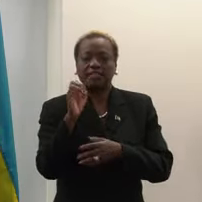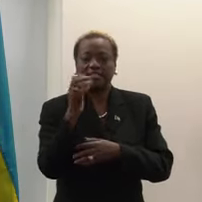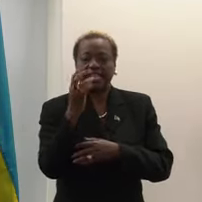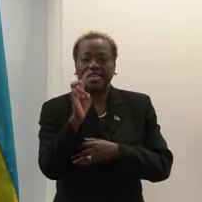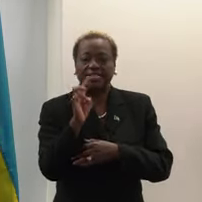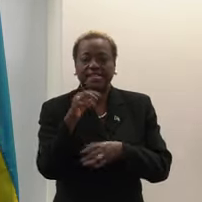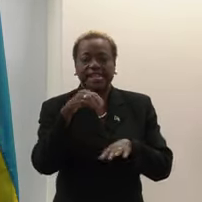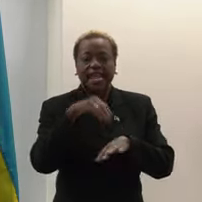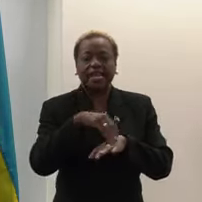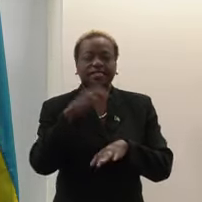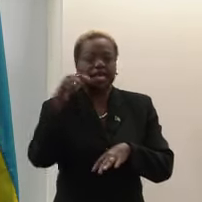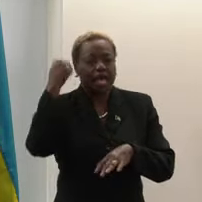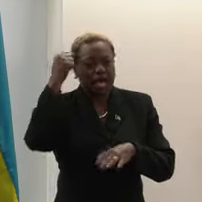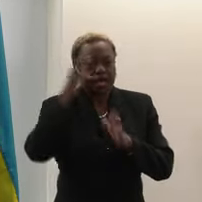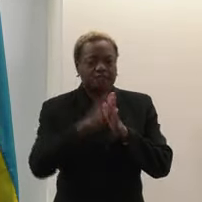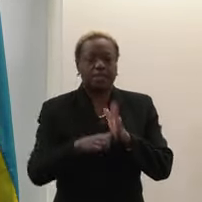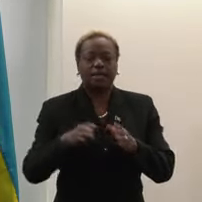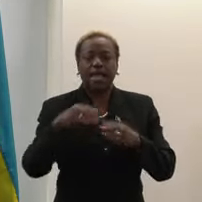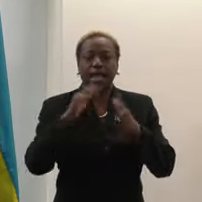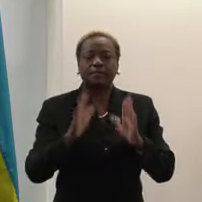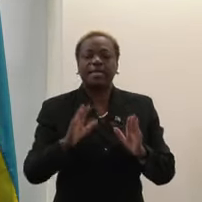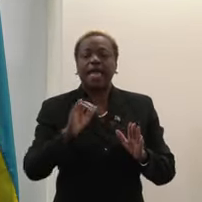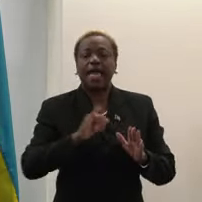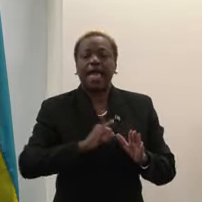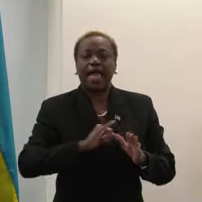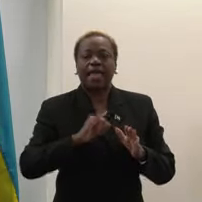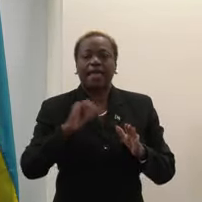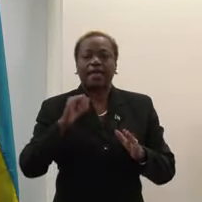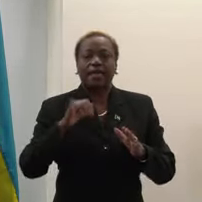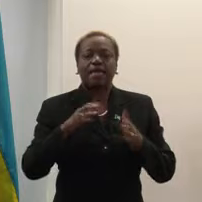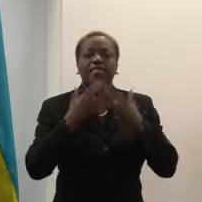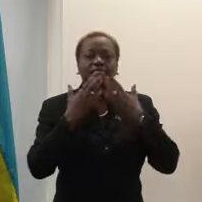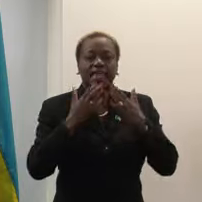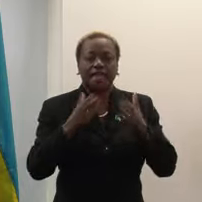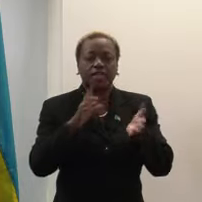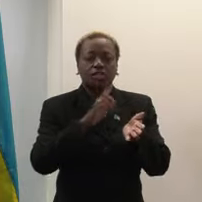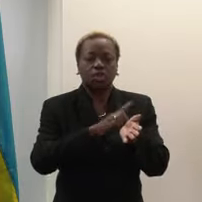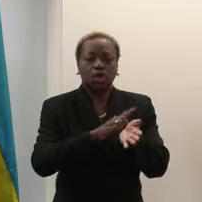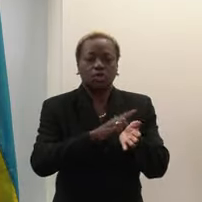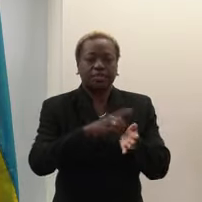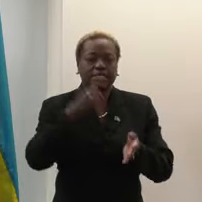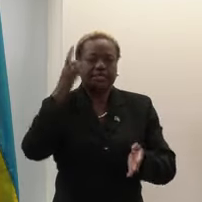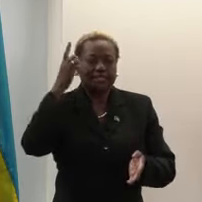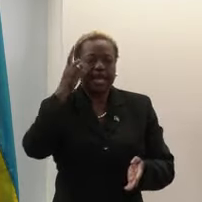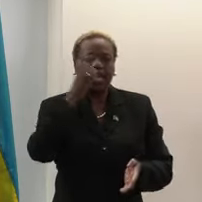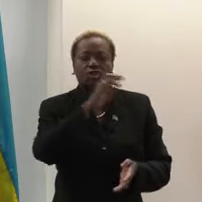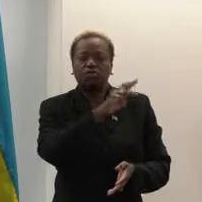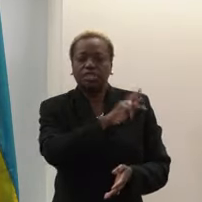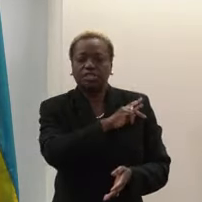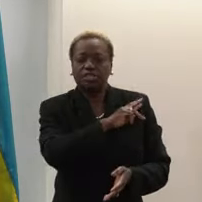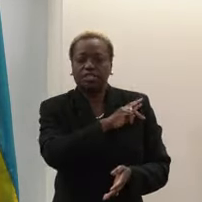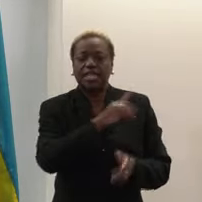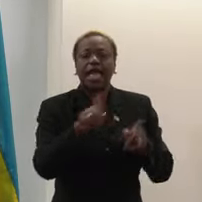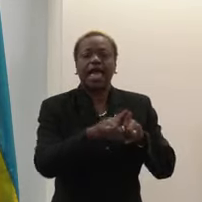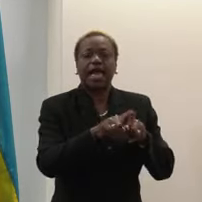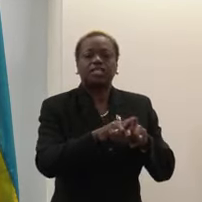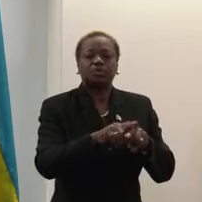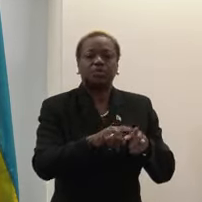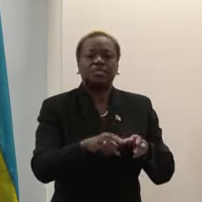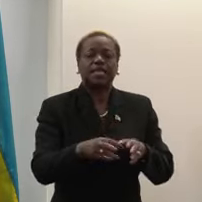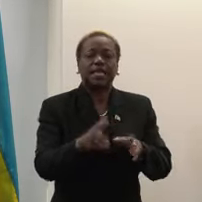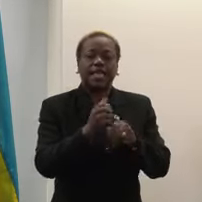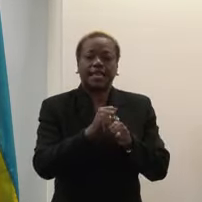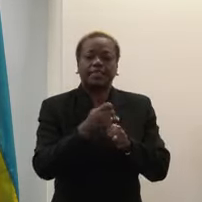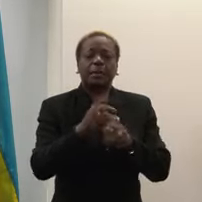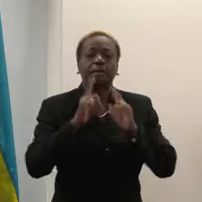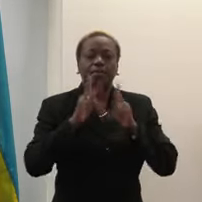Government House, I had the privilege of thanking Dr. Dahl Regis as she was receiving the Public Health